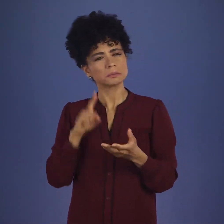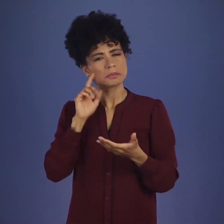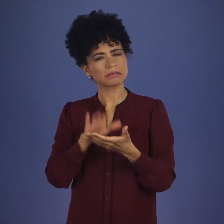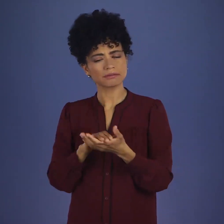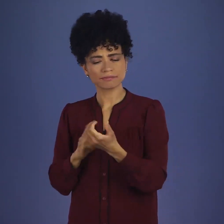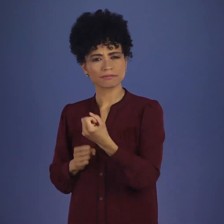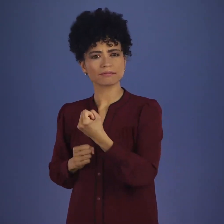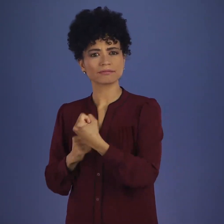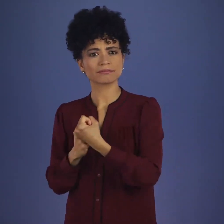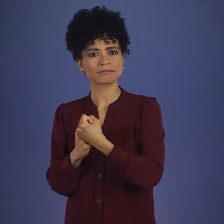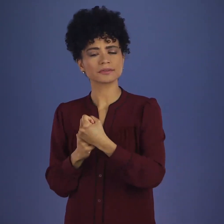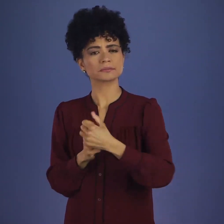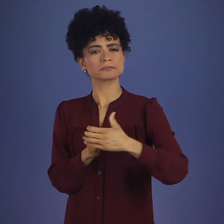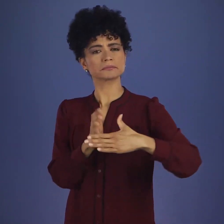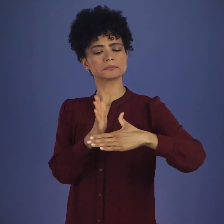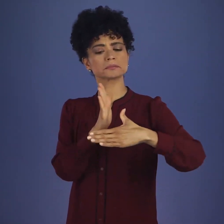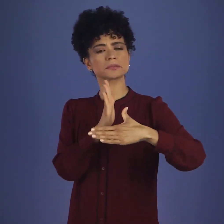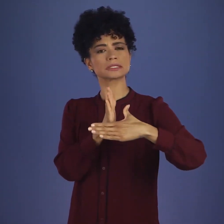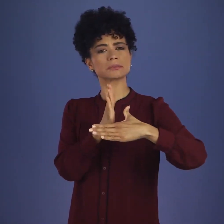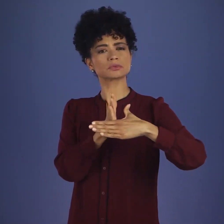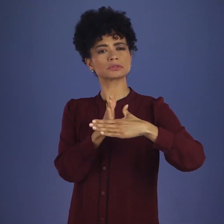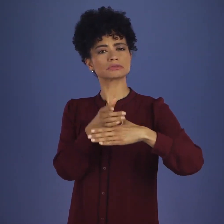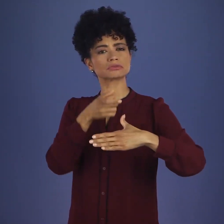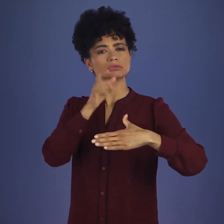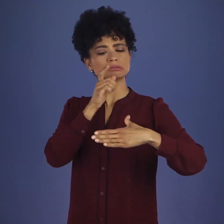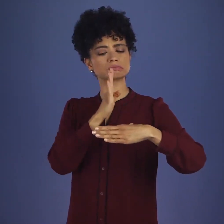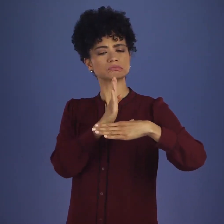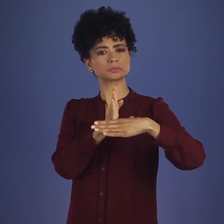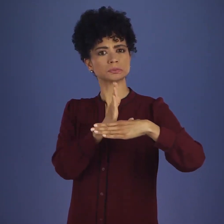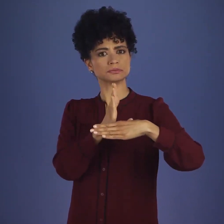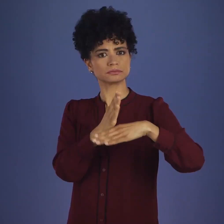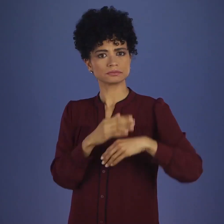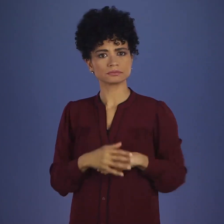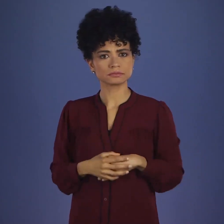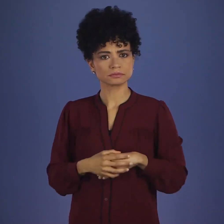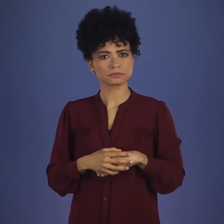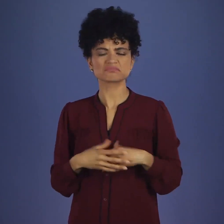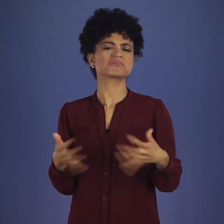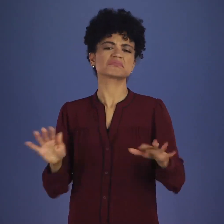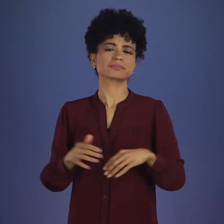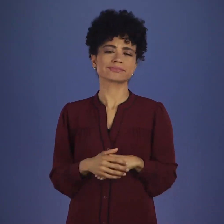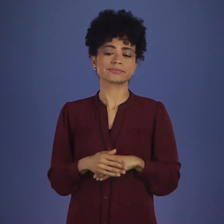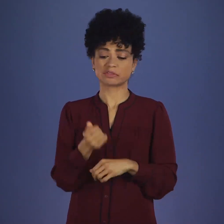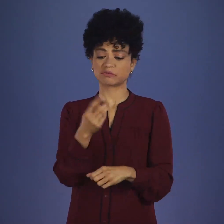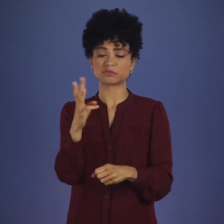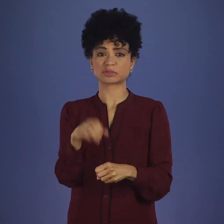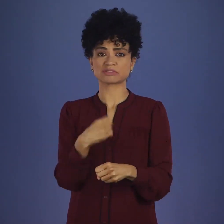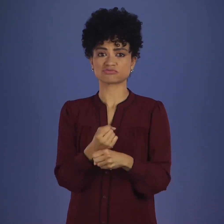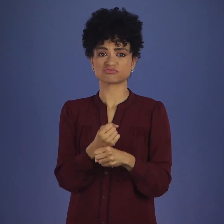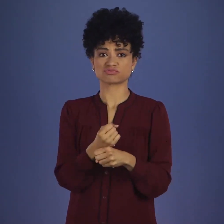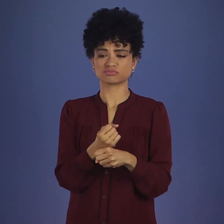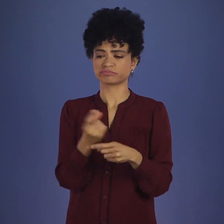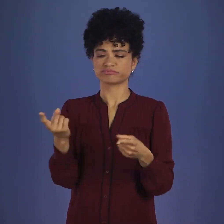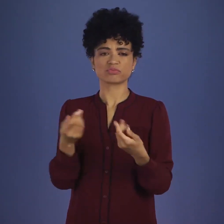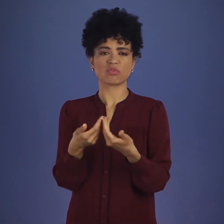When the Washingtonians became temperance crusaders, within a very few years they had completely lost